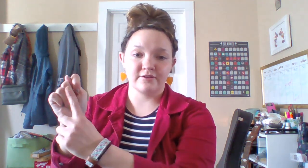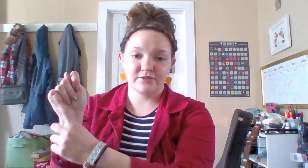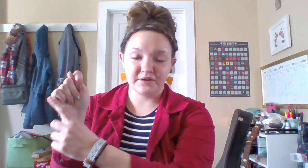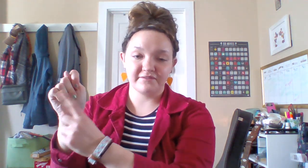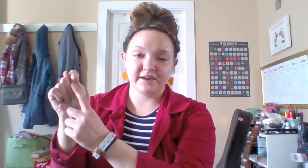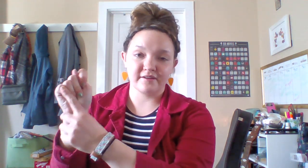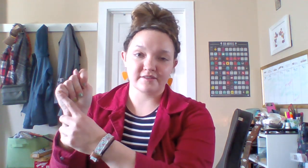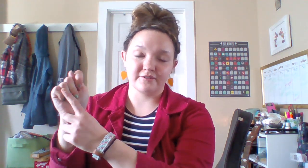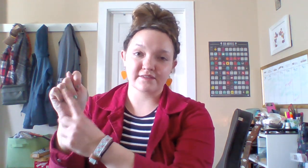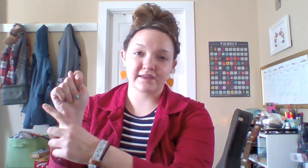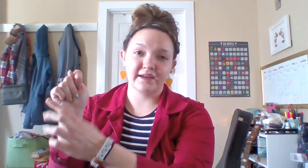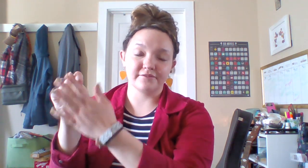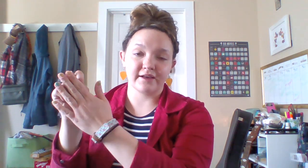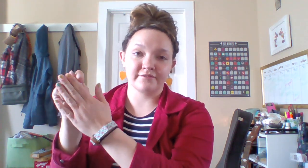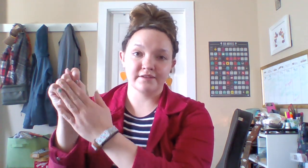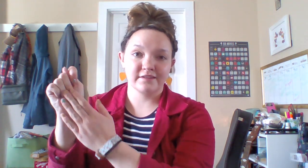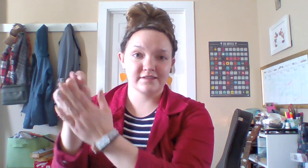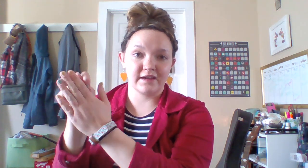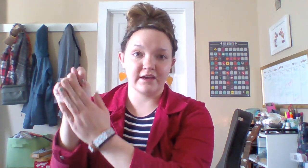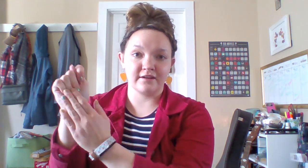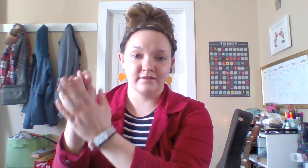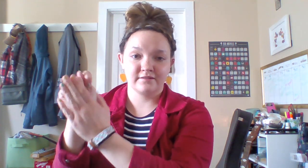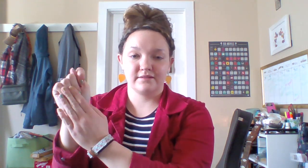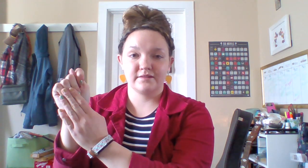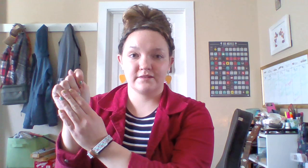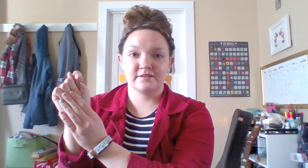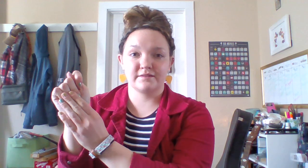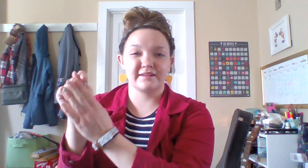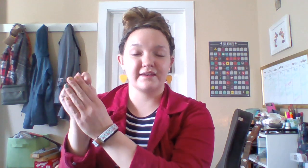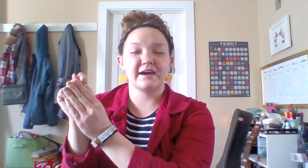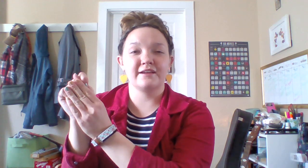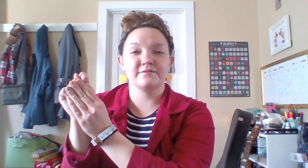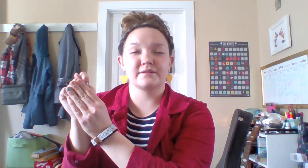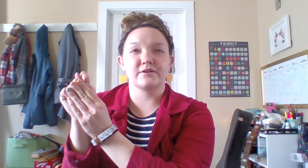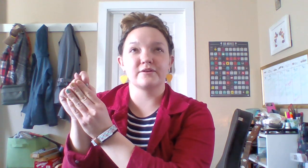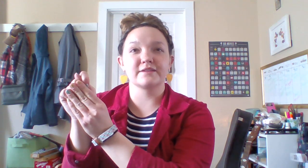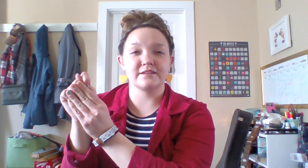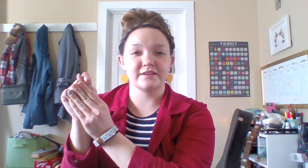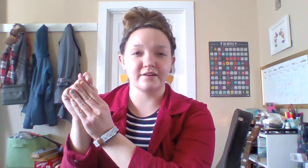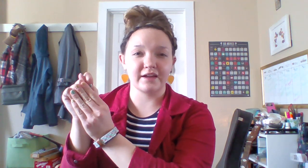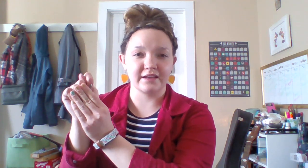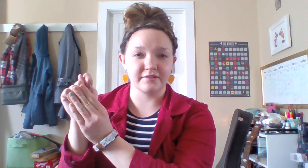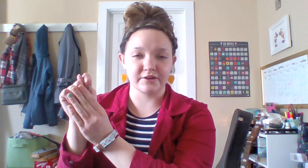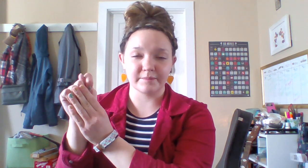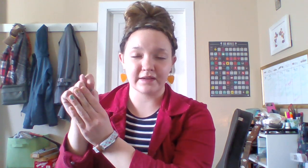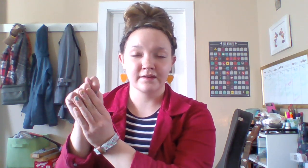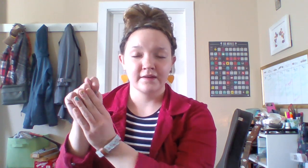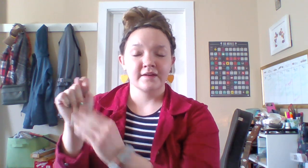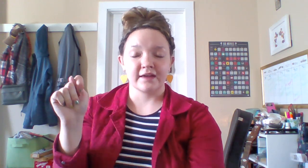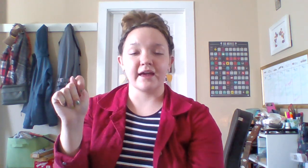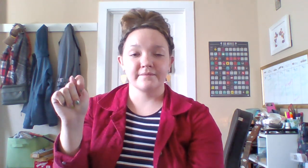three fingers are just kind of left, staying kind of curled into your hand a little bit. Okay,